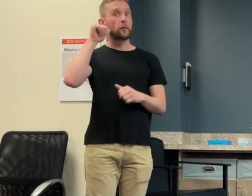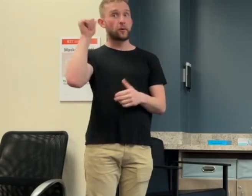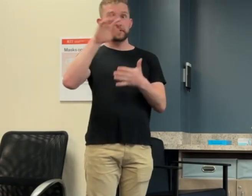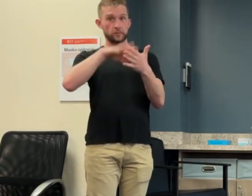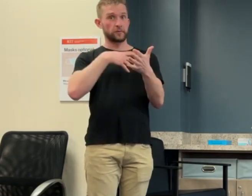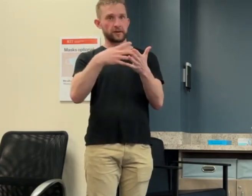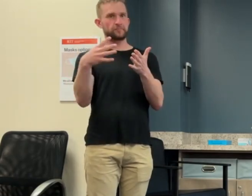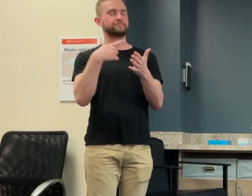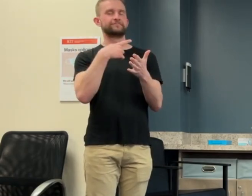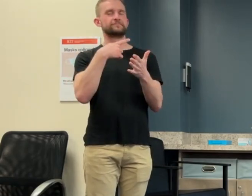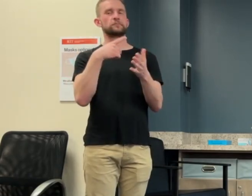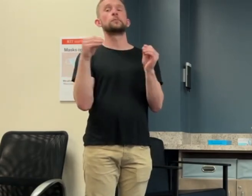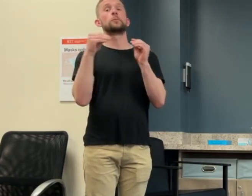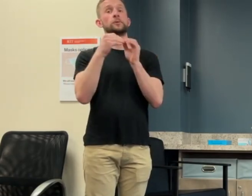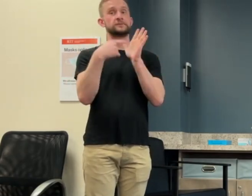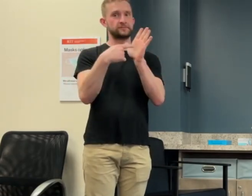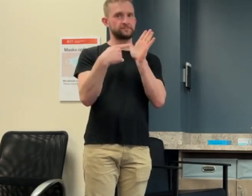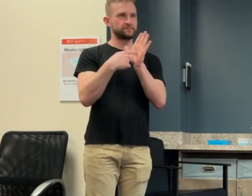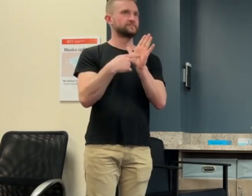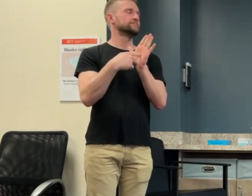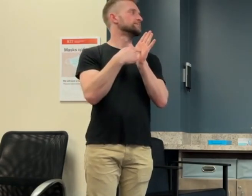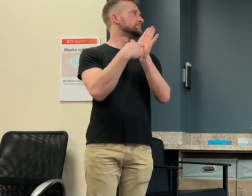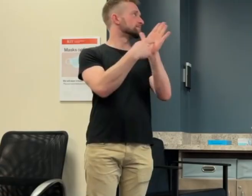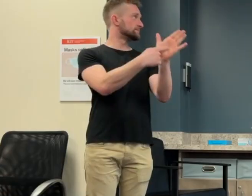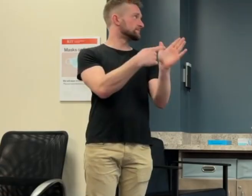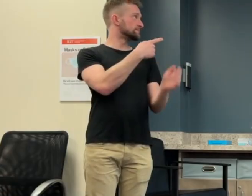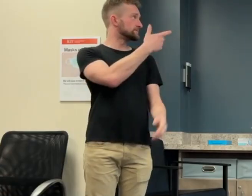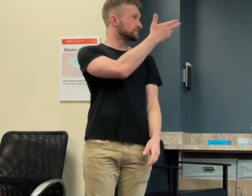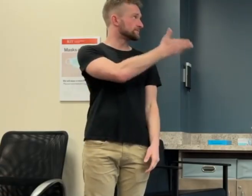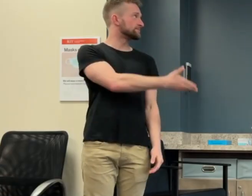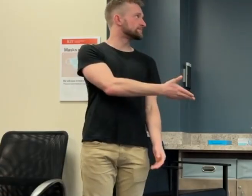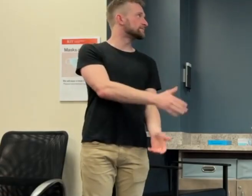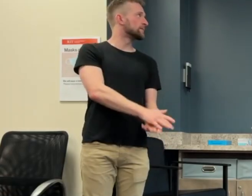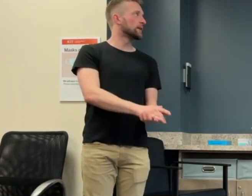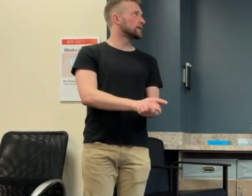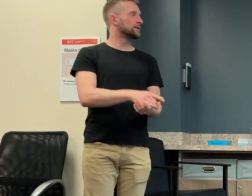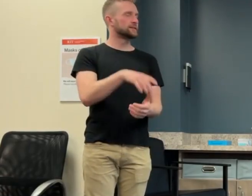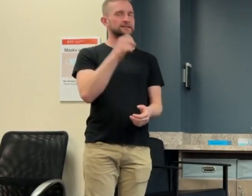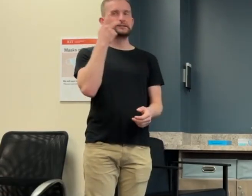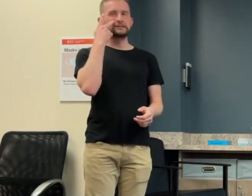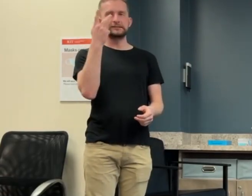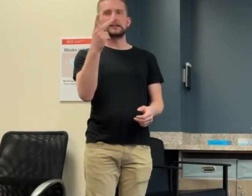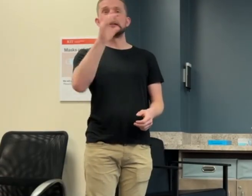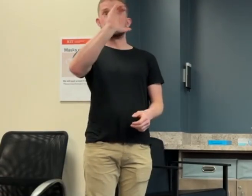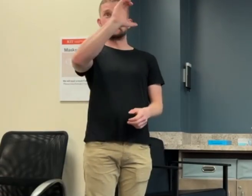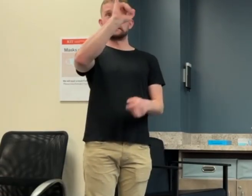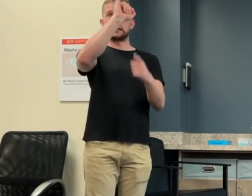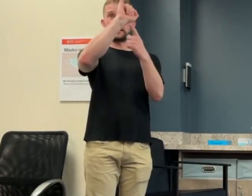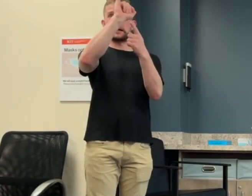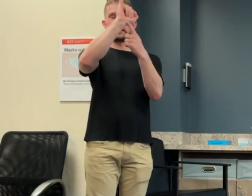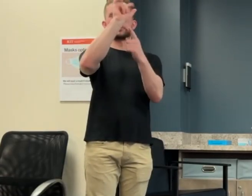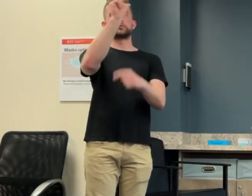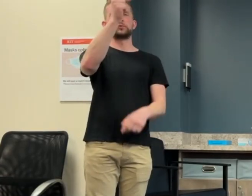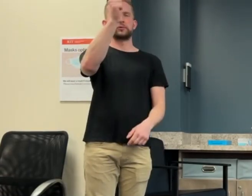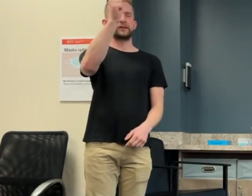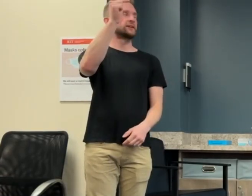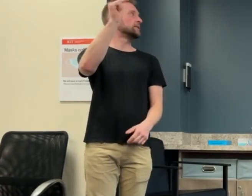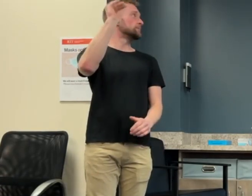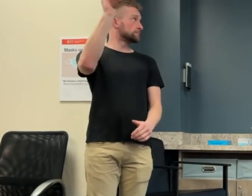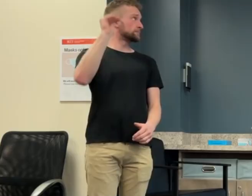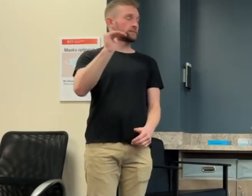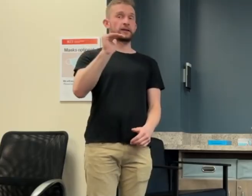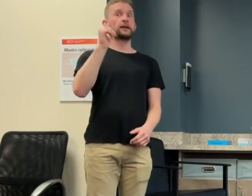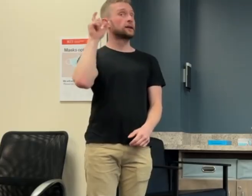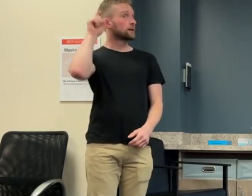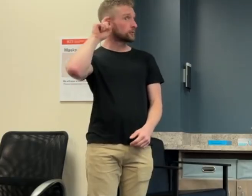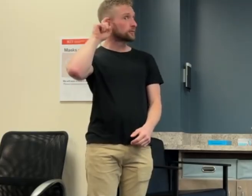And there are aided responses from both a CI and also a hearing aid.